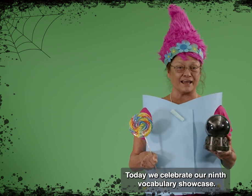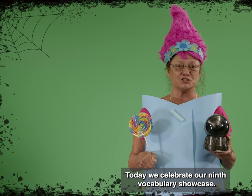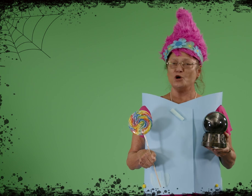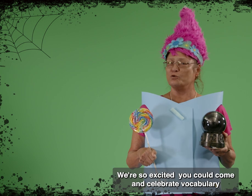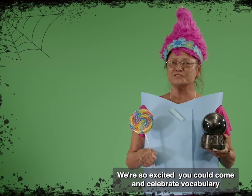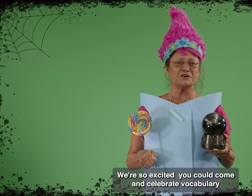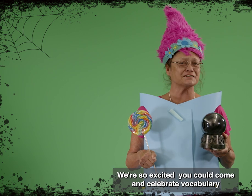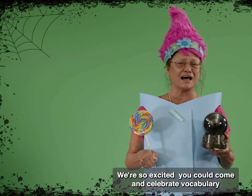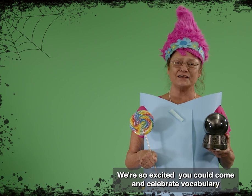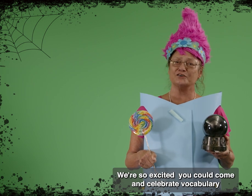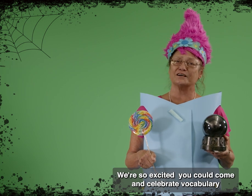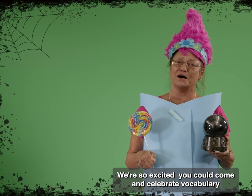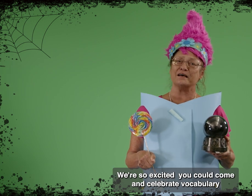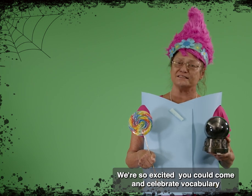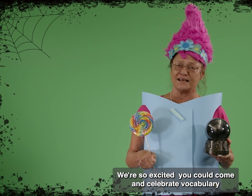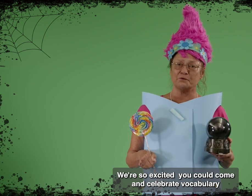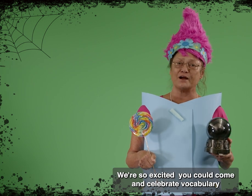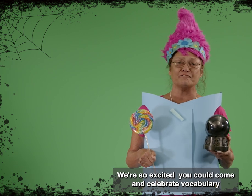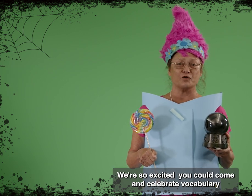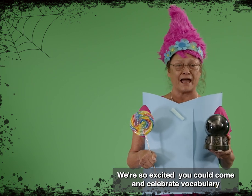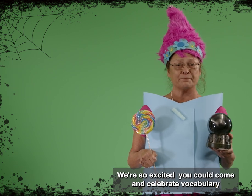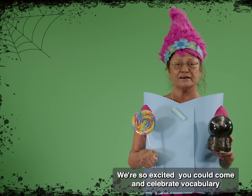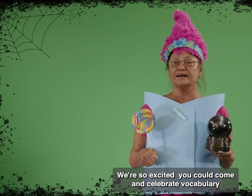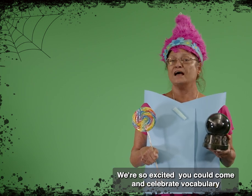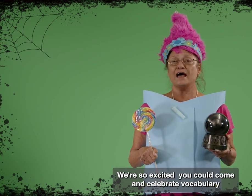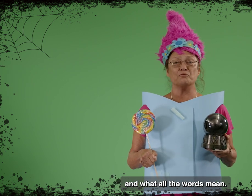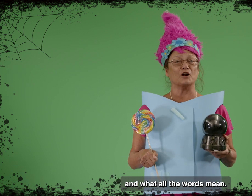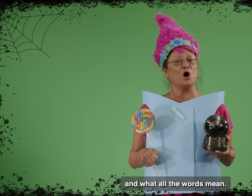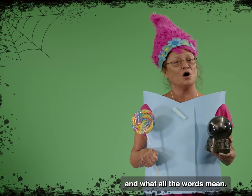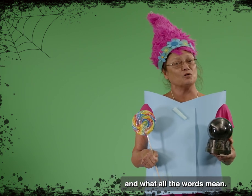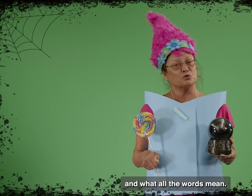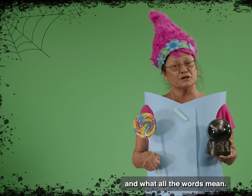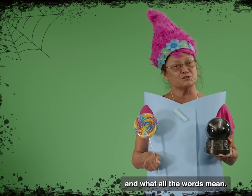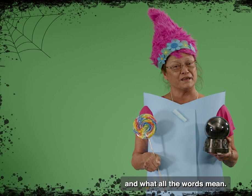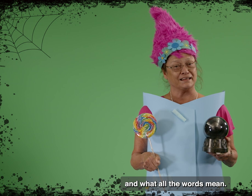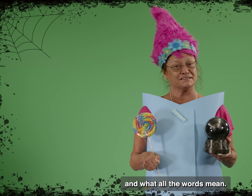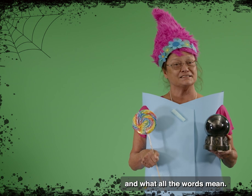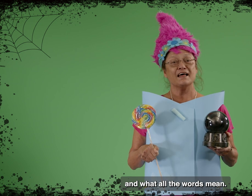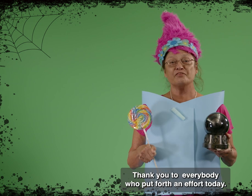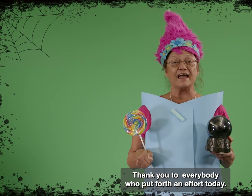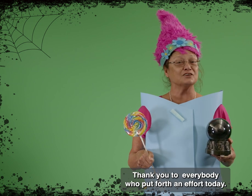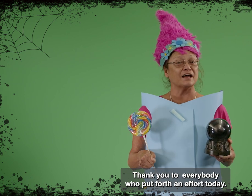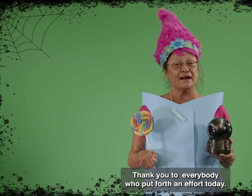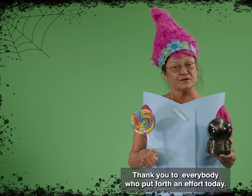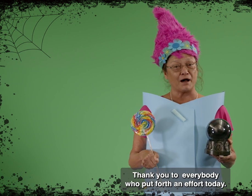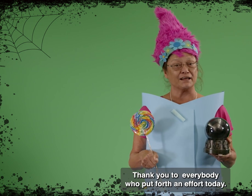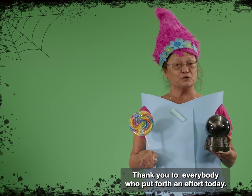showcase. We're so excited you could come and celebrate vocabulary and what all the words mean. Thank you to everybody who